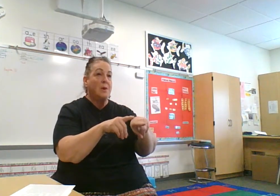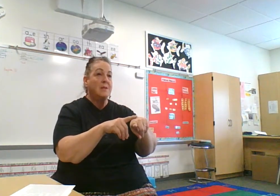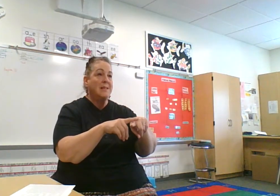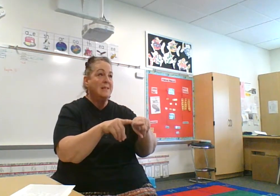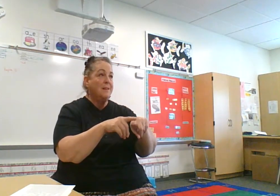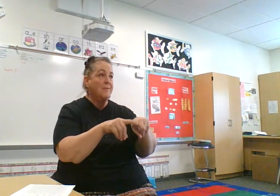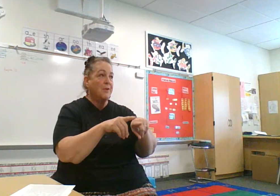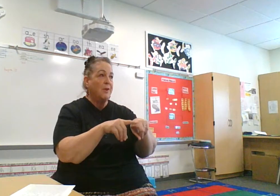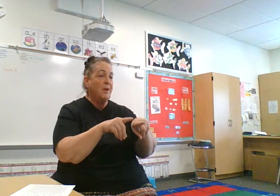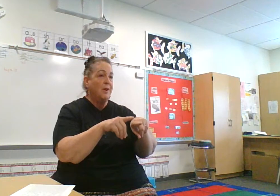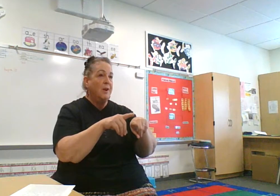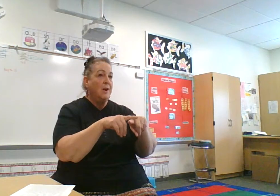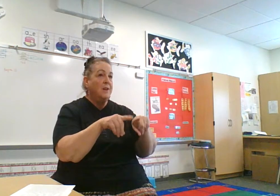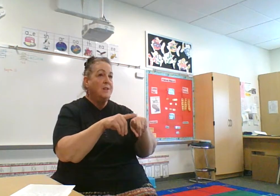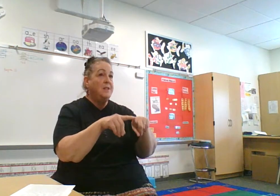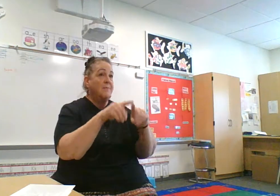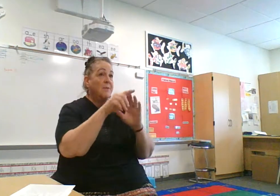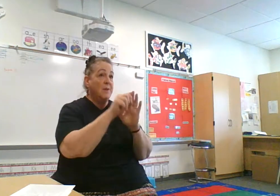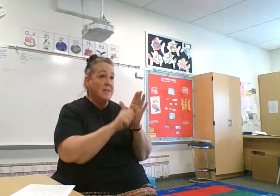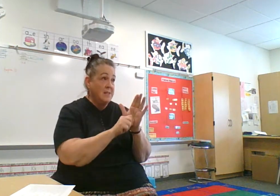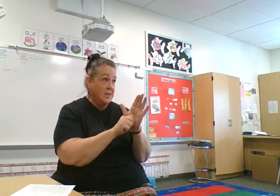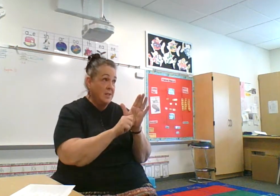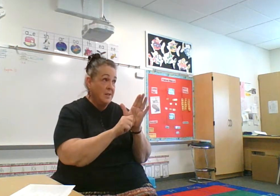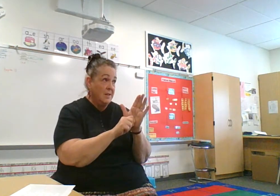That's differ, different,